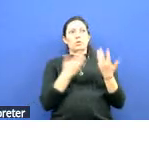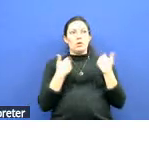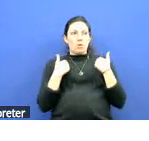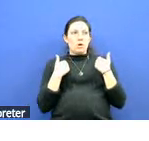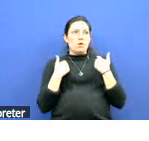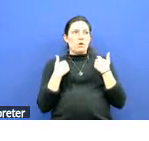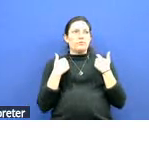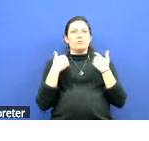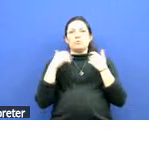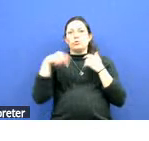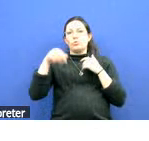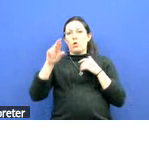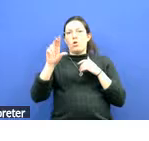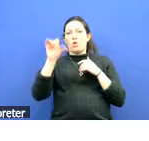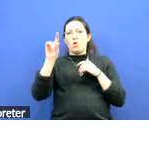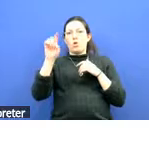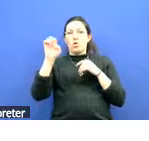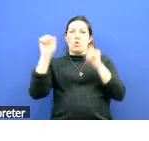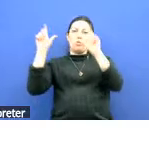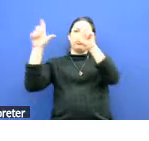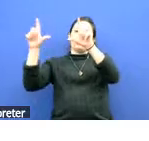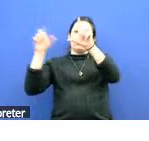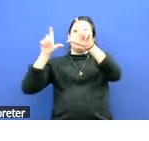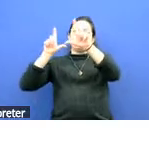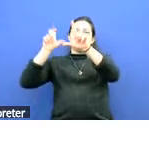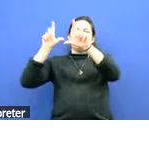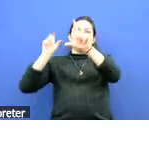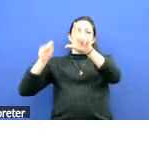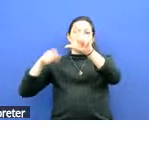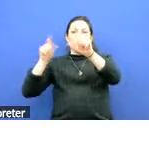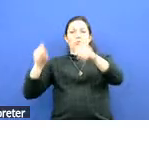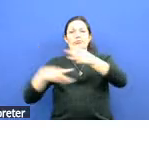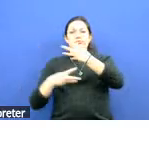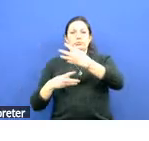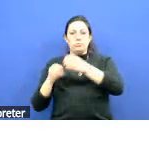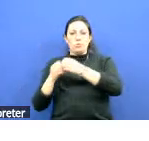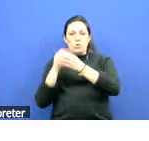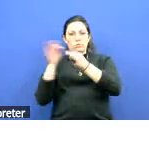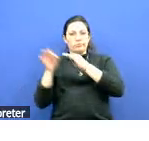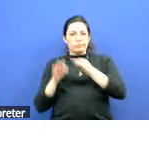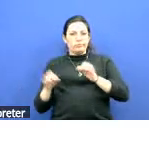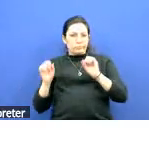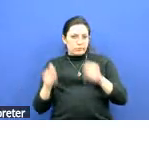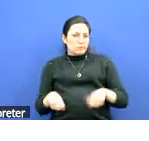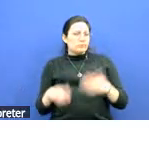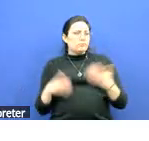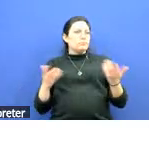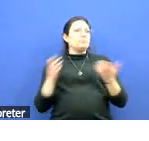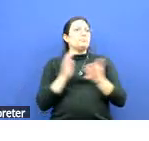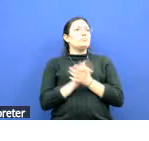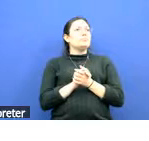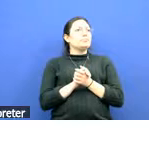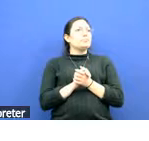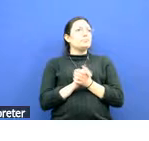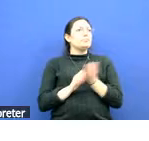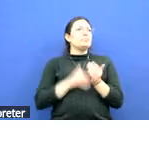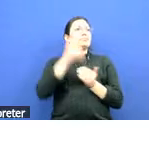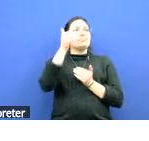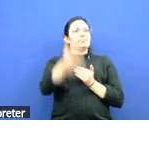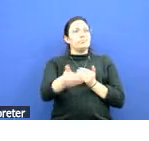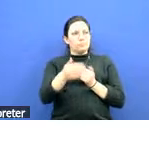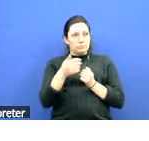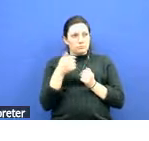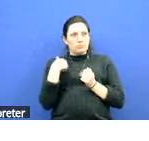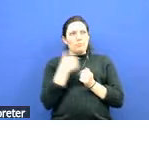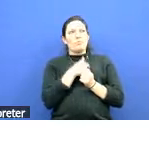you wanted to post it to the town website, would give people information on that larger scale effort. move on to the next slide. What we'll focus